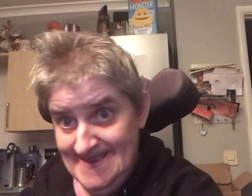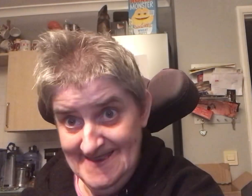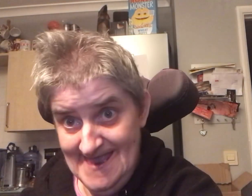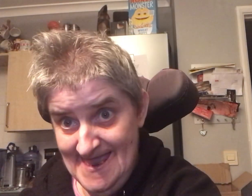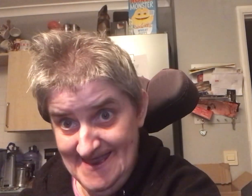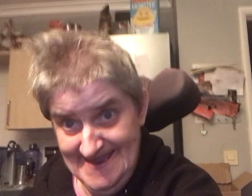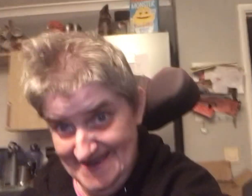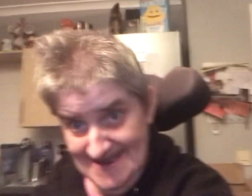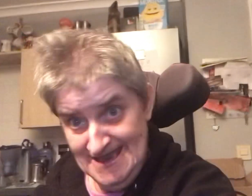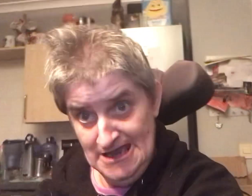business